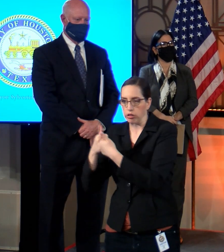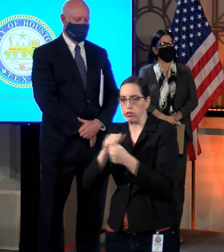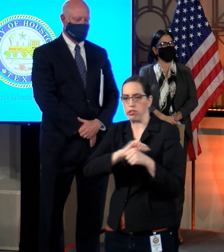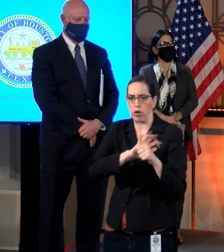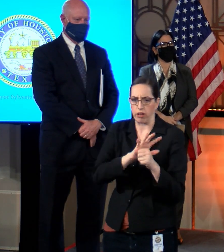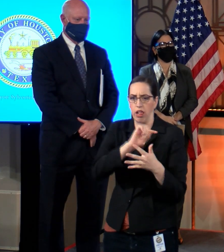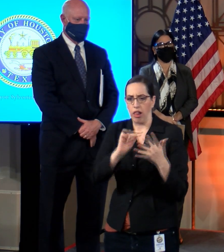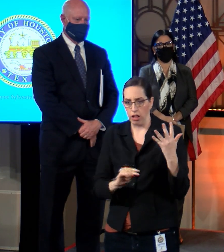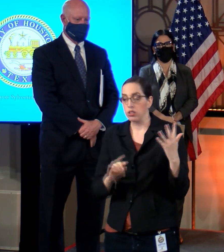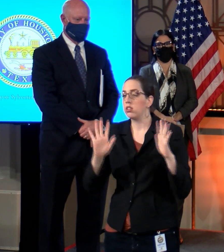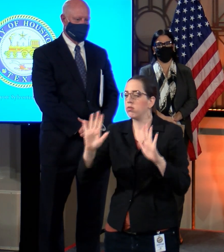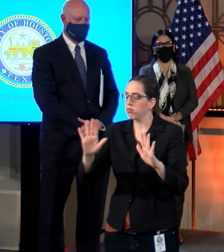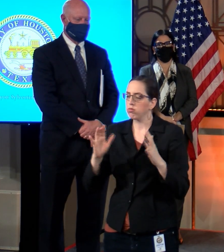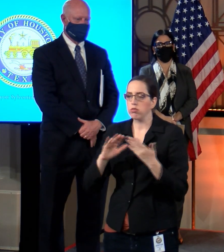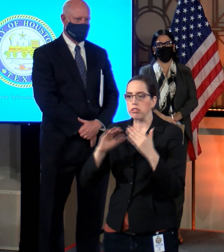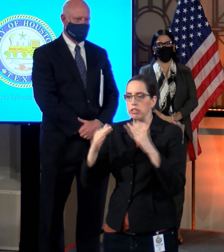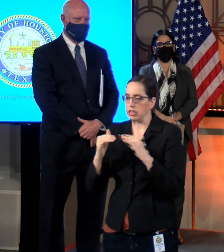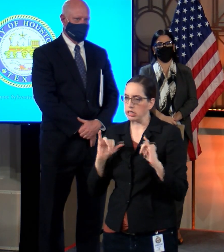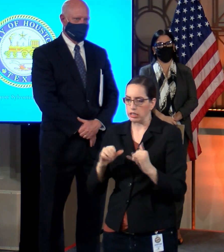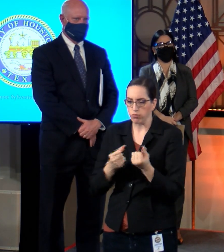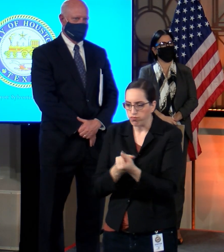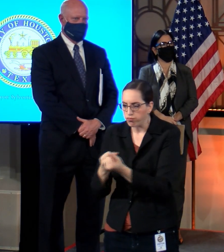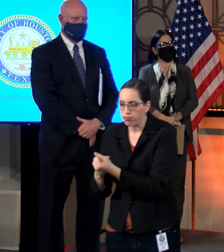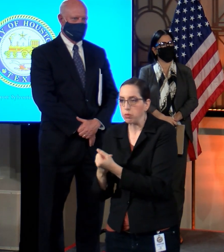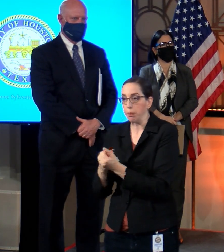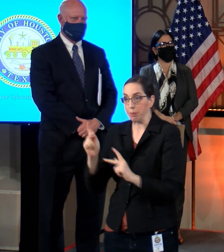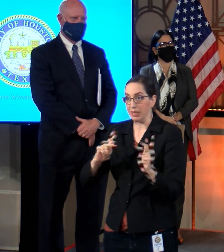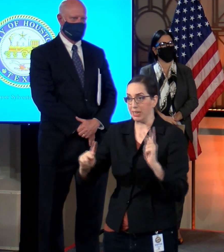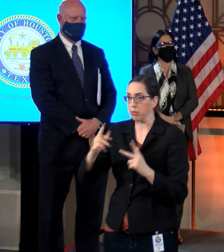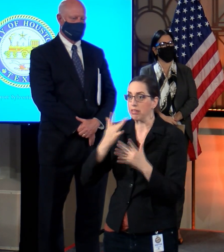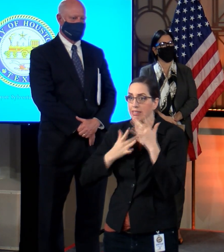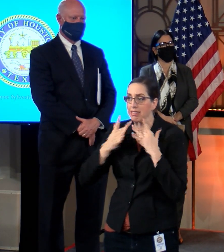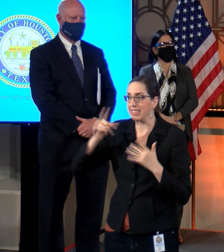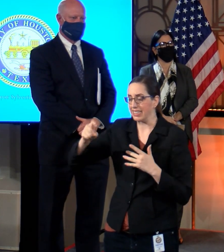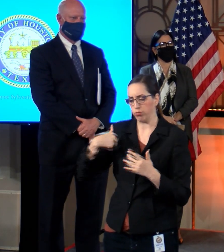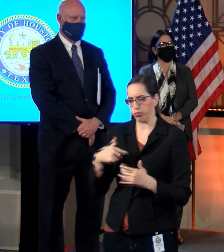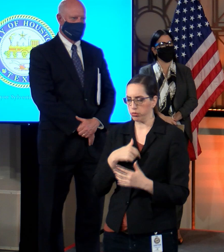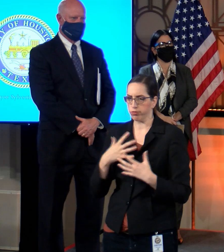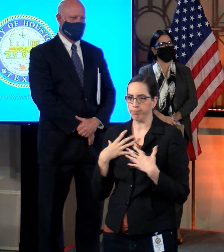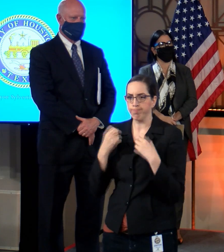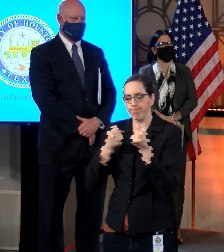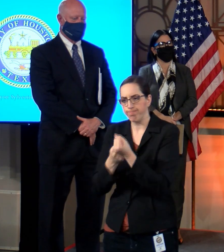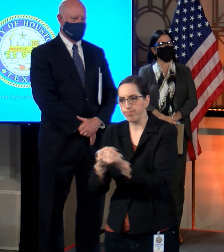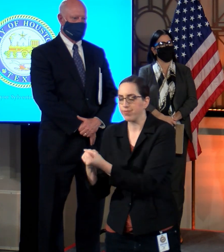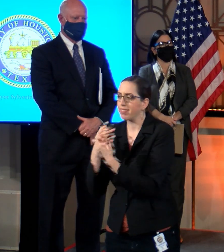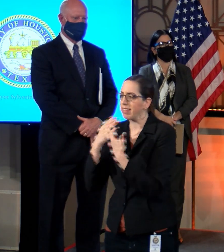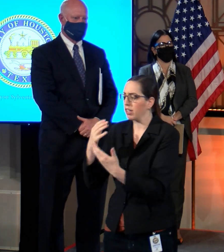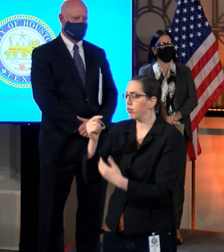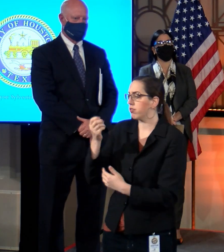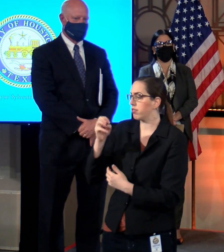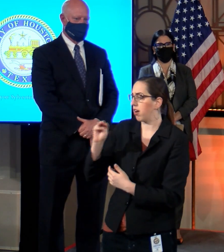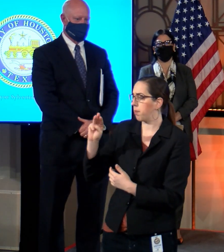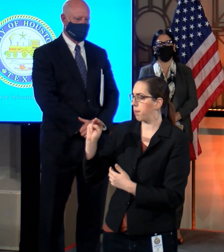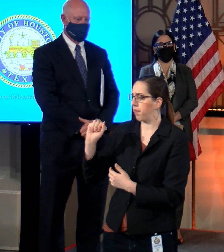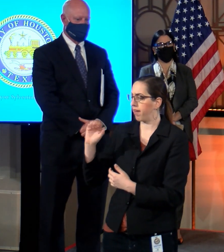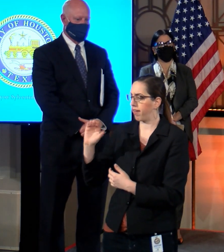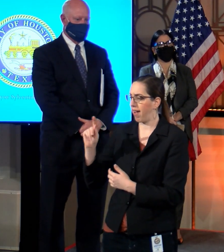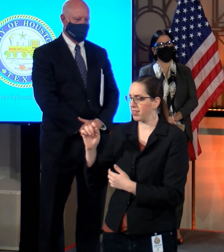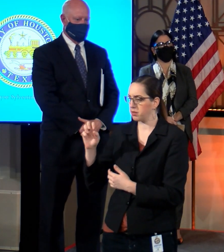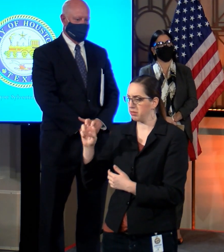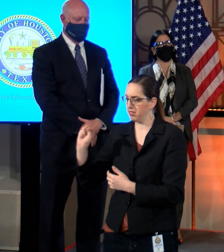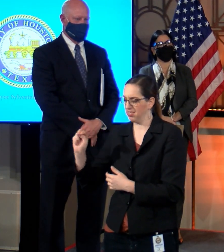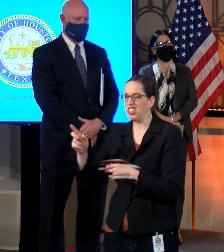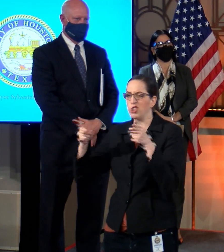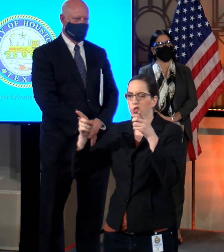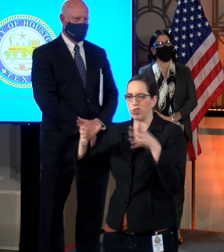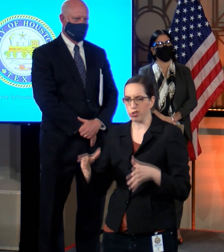pandemic, the city is always still with people in their greatest time of need. And I want to acknowledge and thank Tom McCasland, the Director of